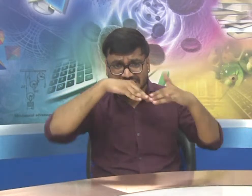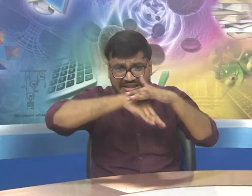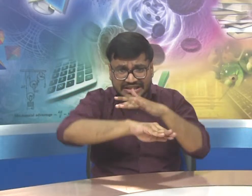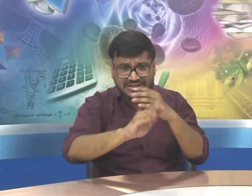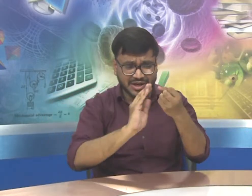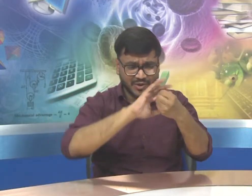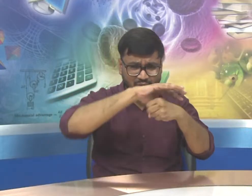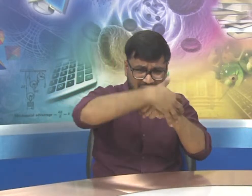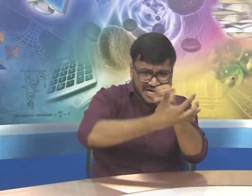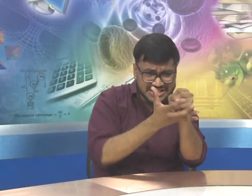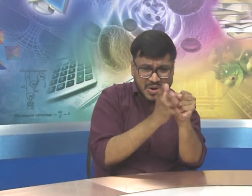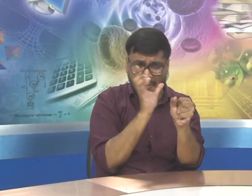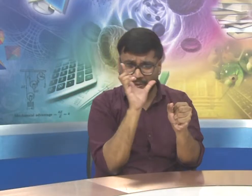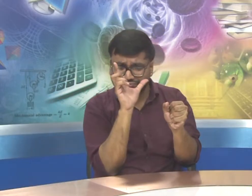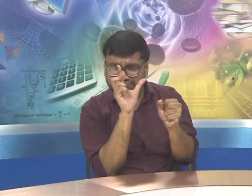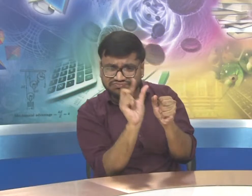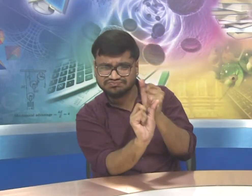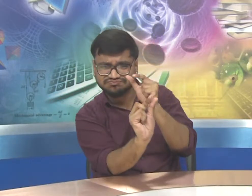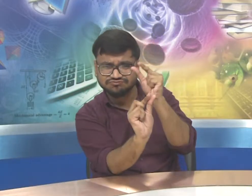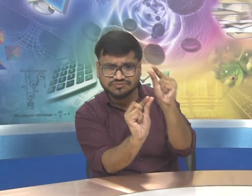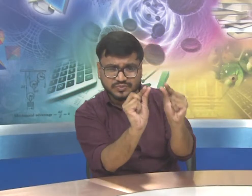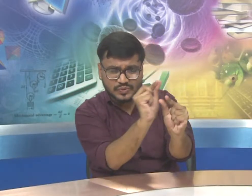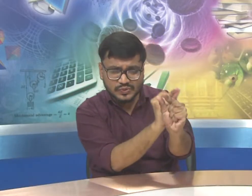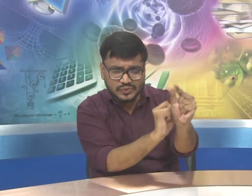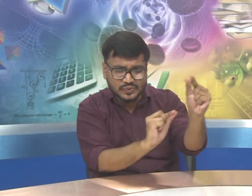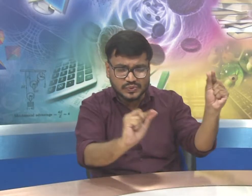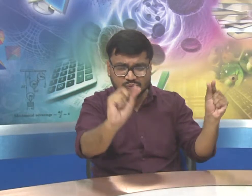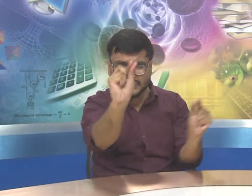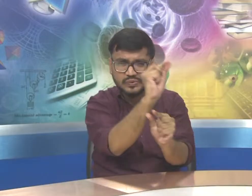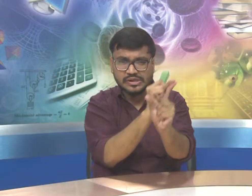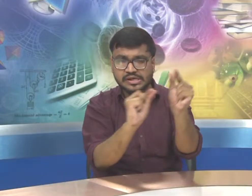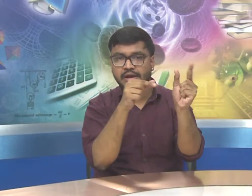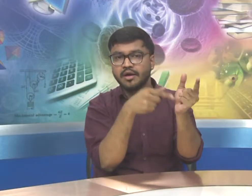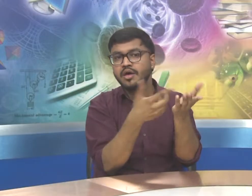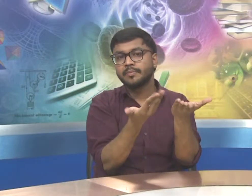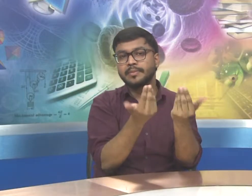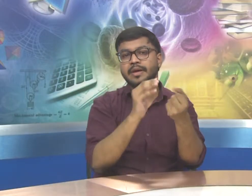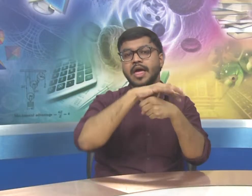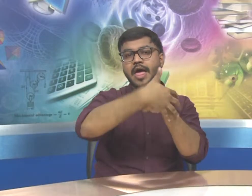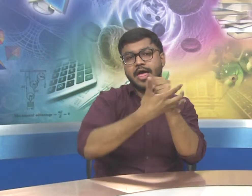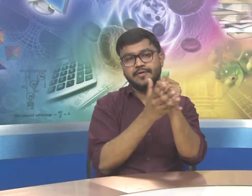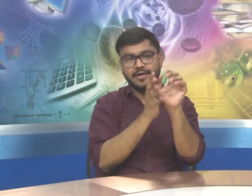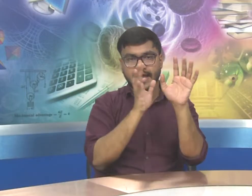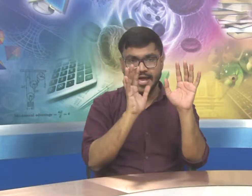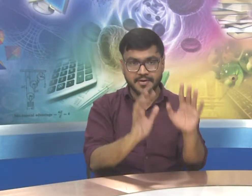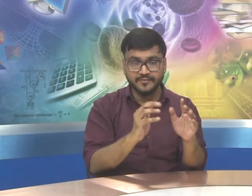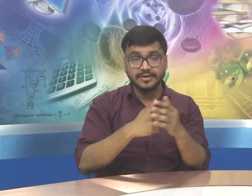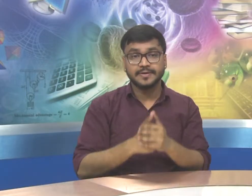An atom is the smallest fundamental particles of matter.